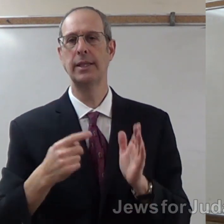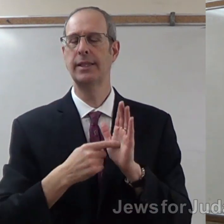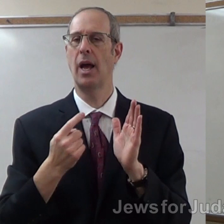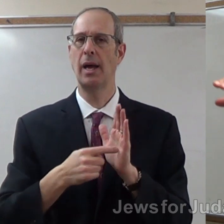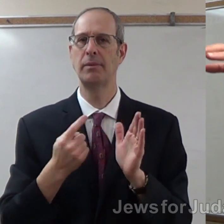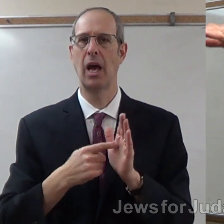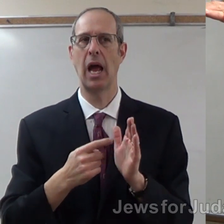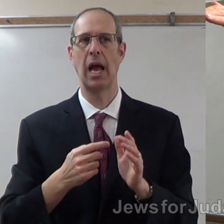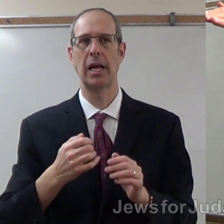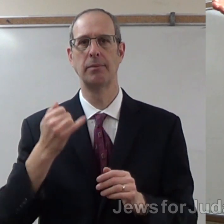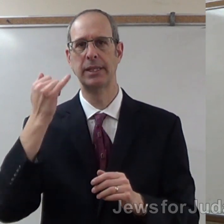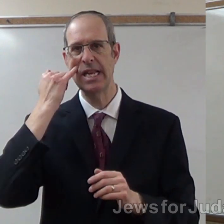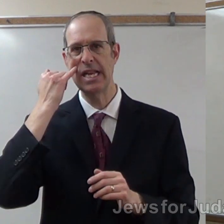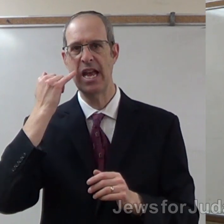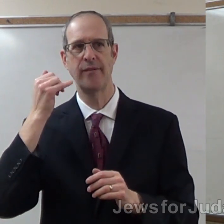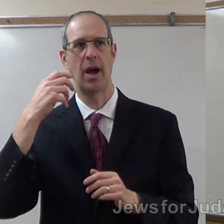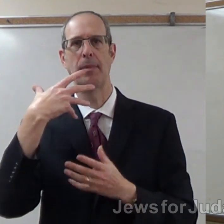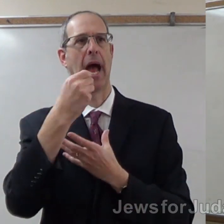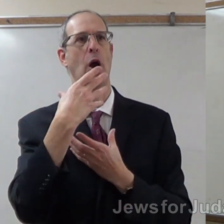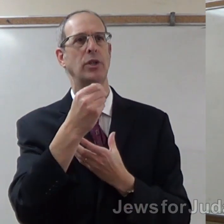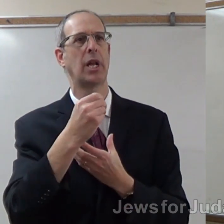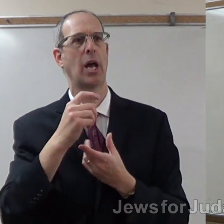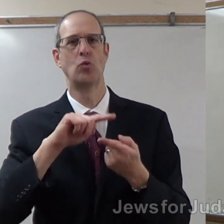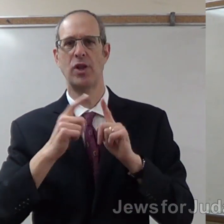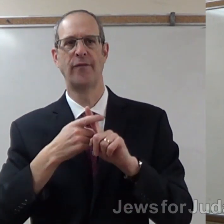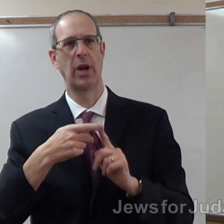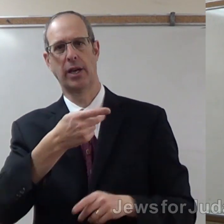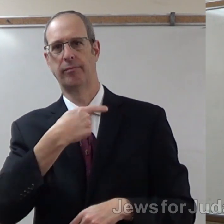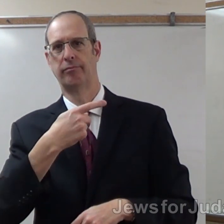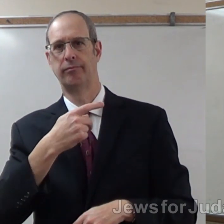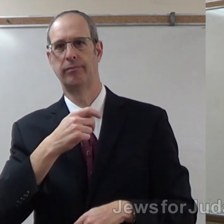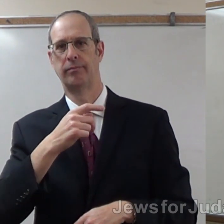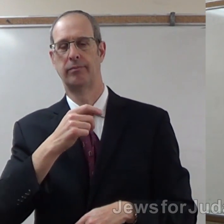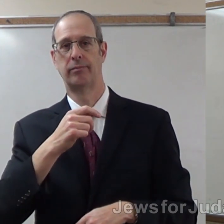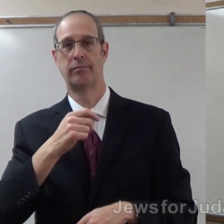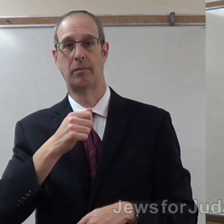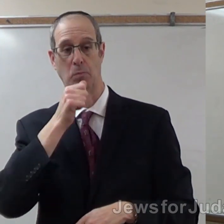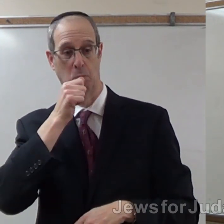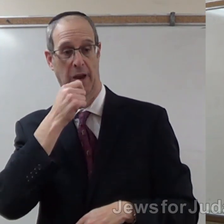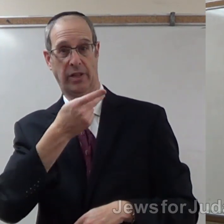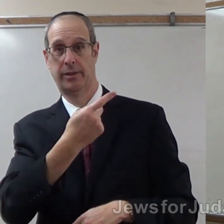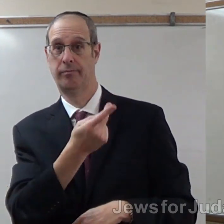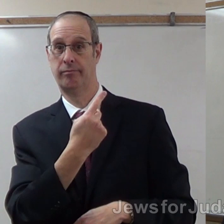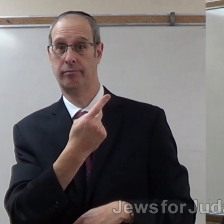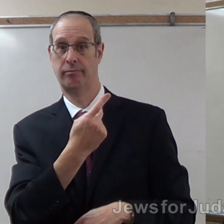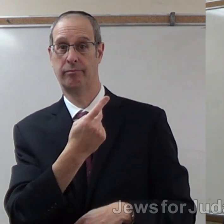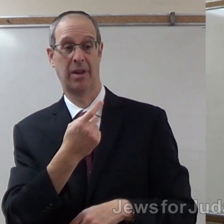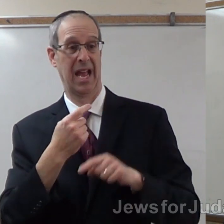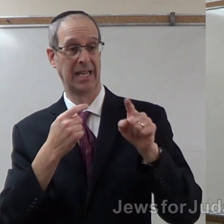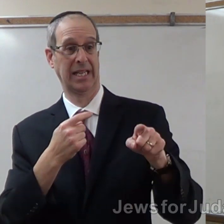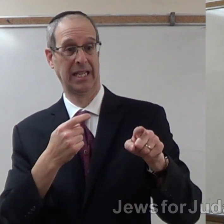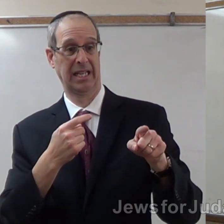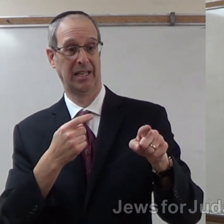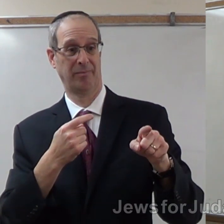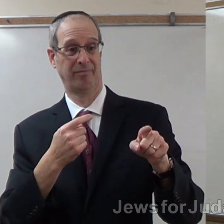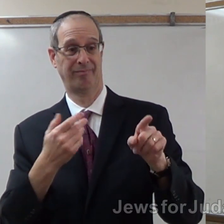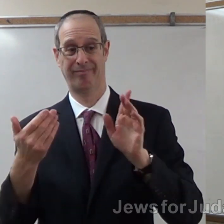if I'm in the street with a friend by ourselves and my friend gets me